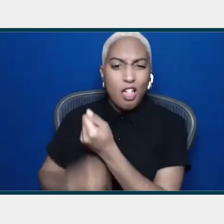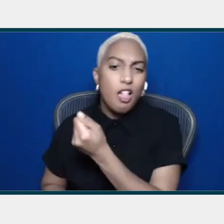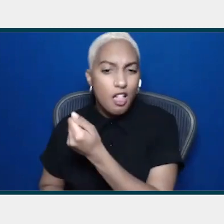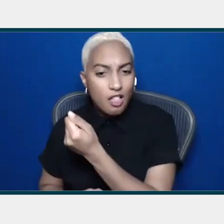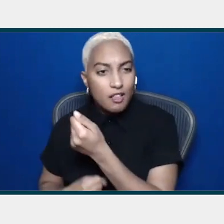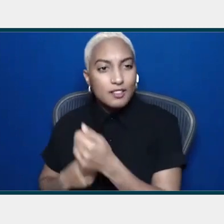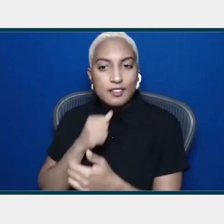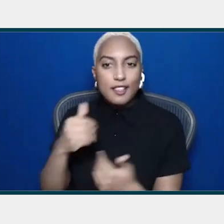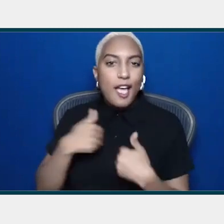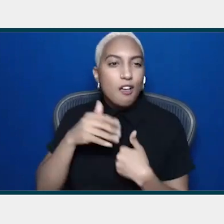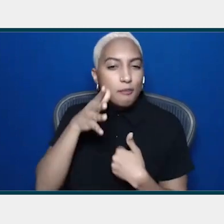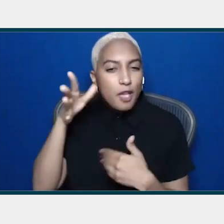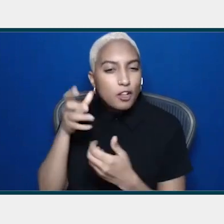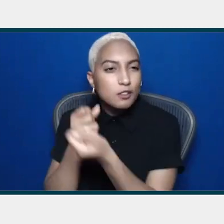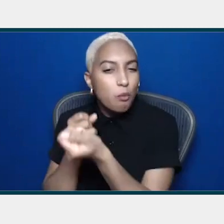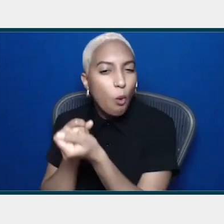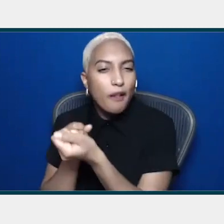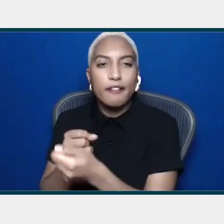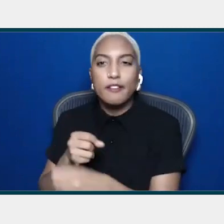What words do you want to leave them with today?